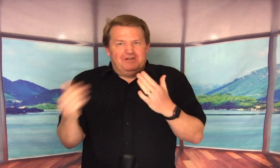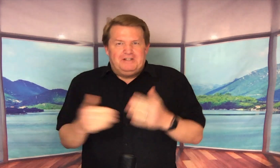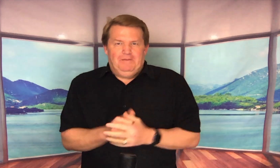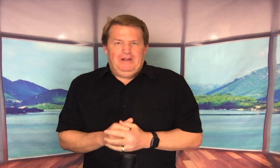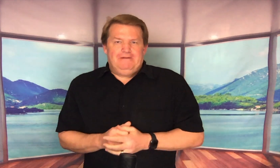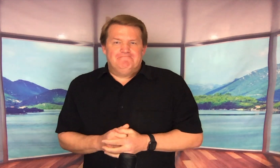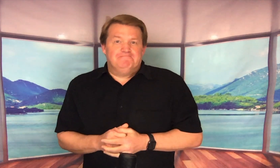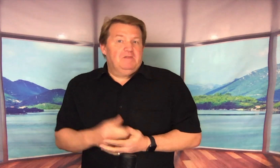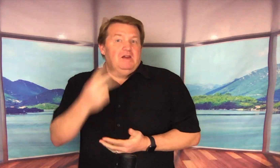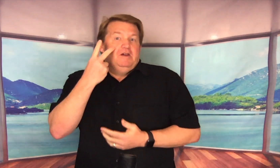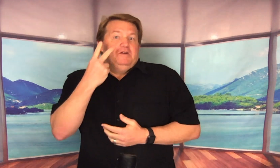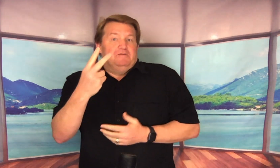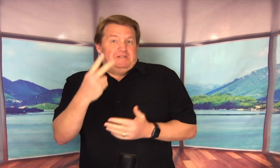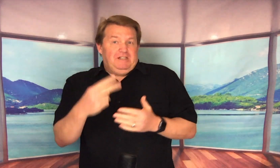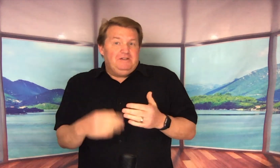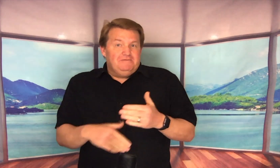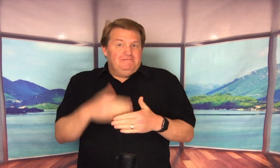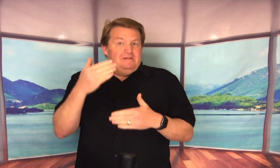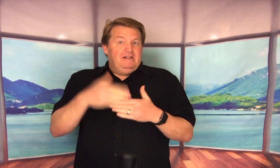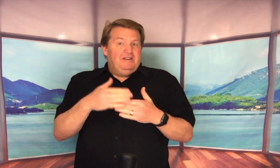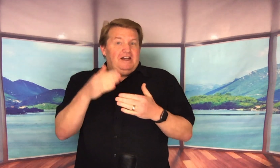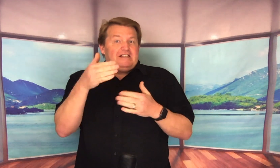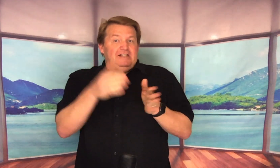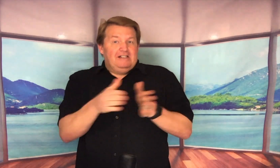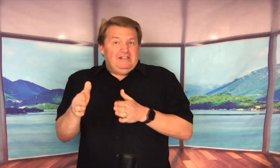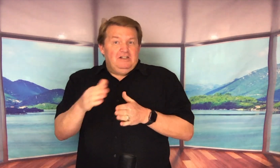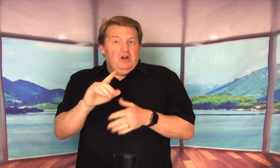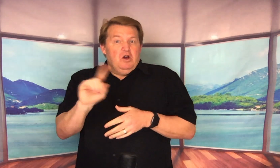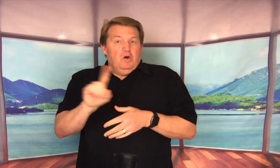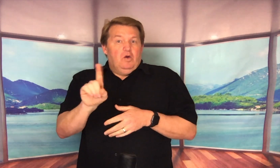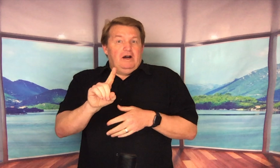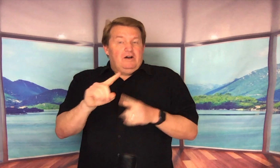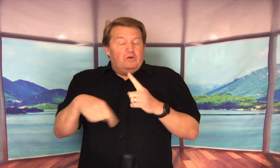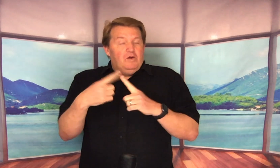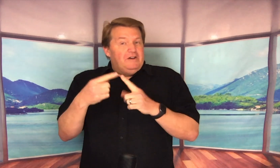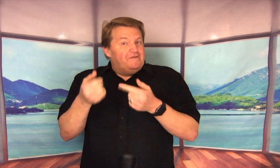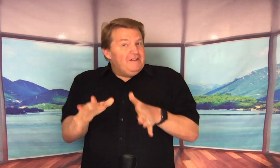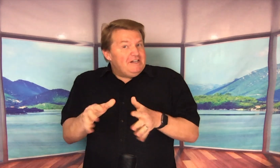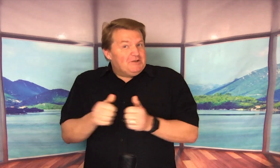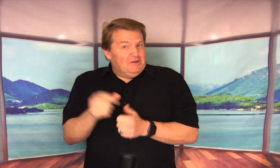something. We'll see you in the next lesson, where when you're finished with this